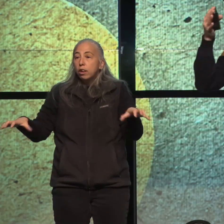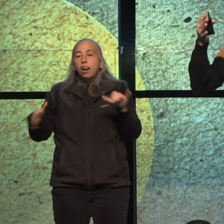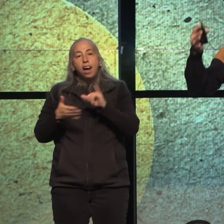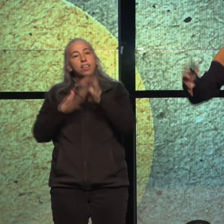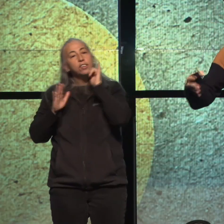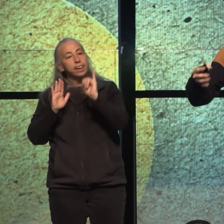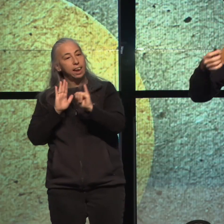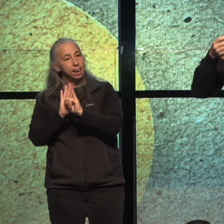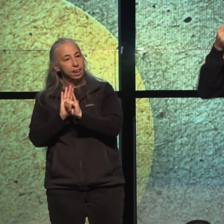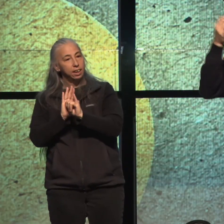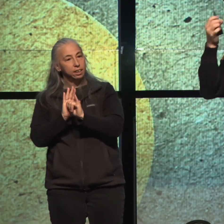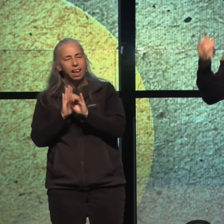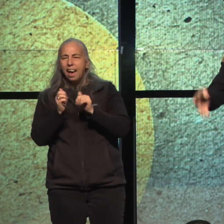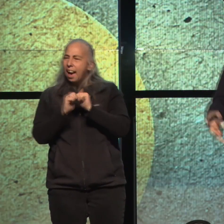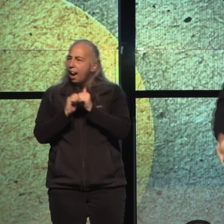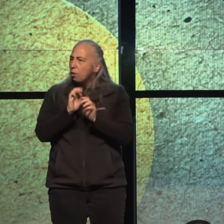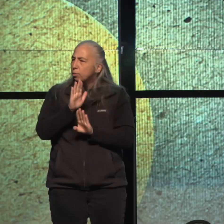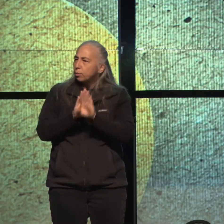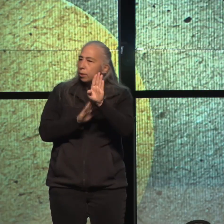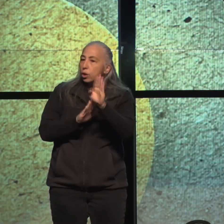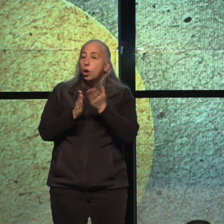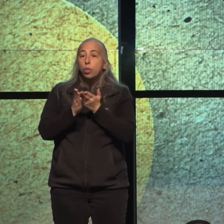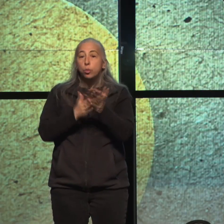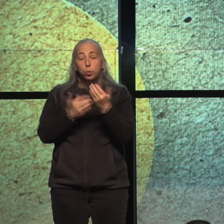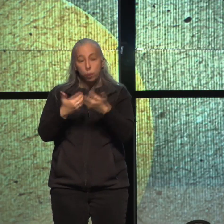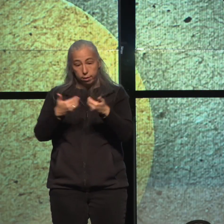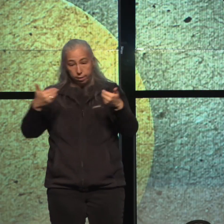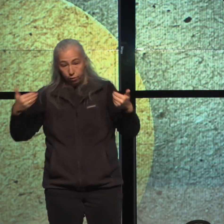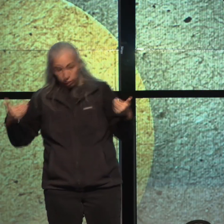through differentiation and through exclusion.